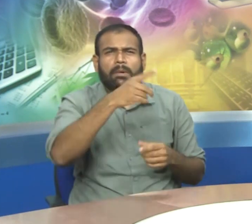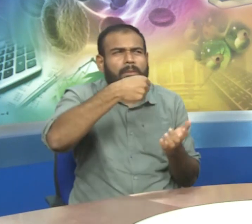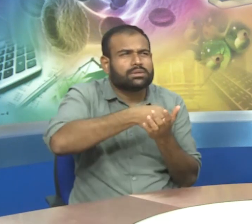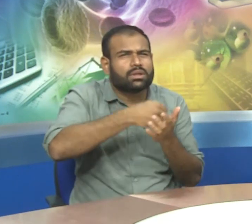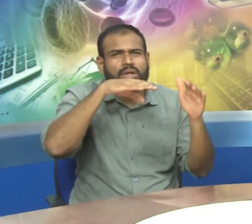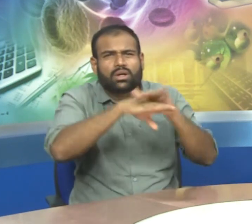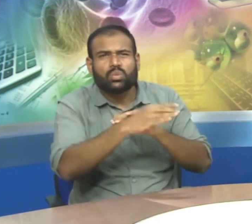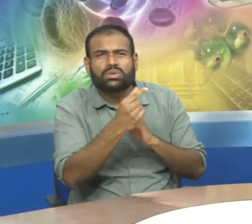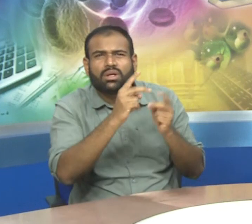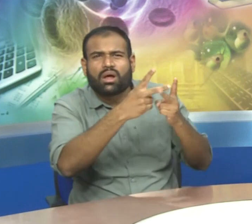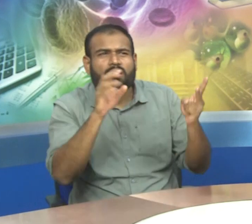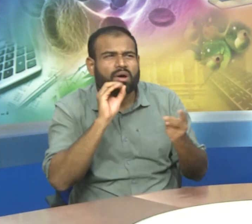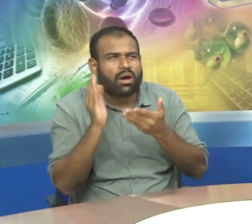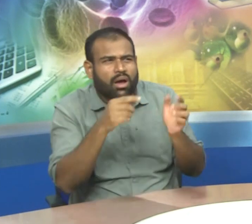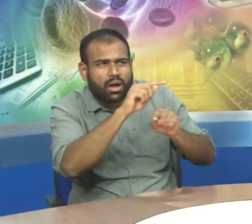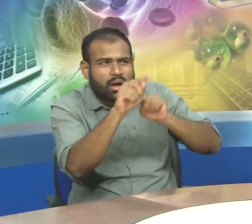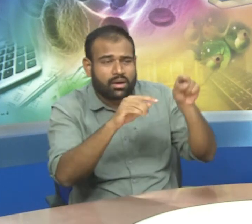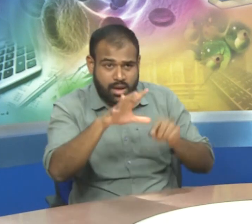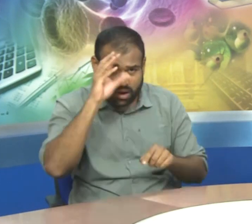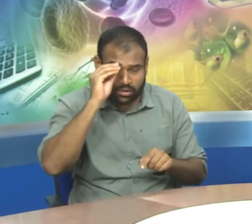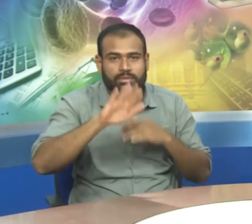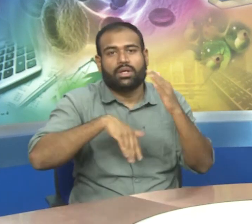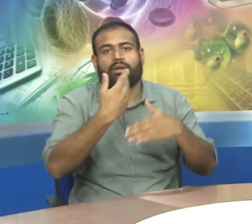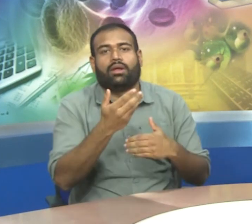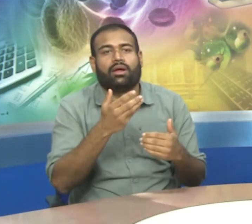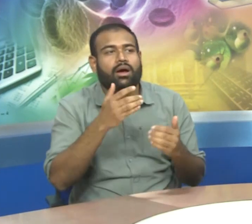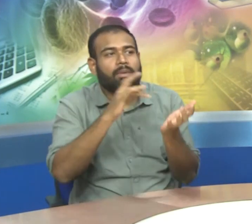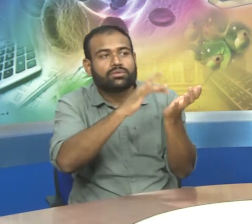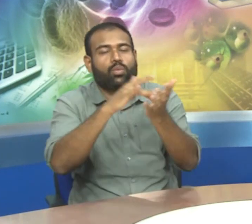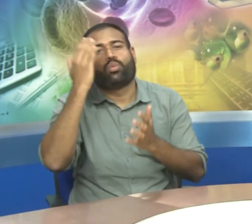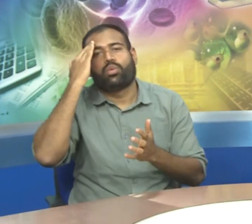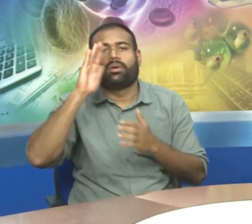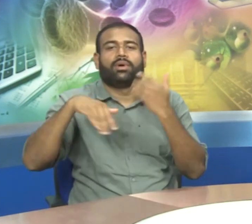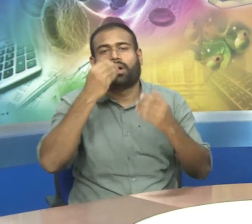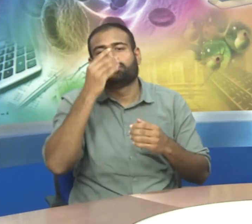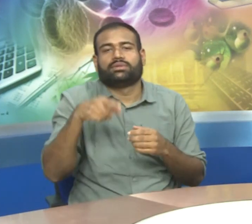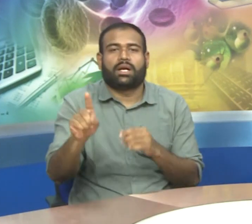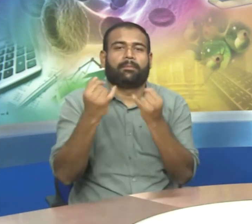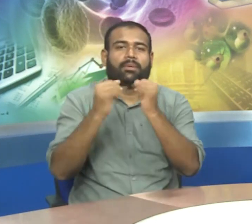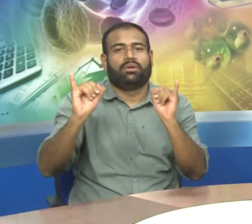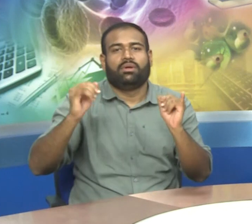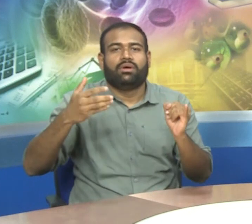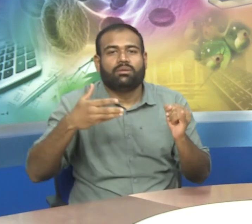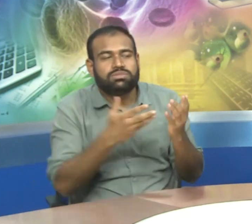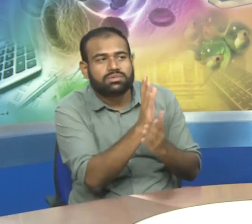The basic aim of the user orientation program is to introduce services to the users.